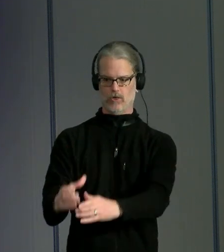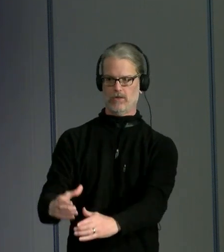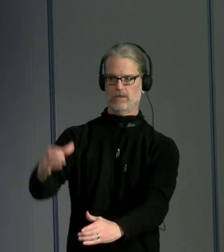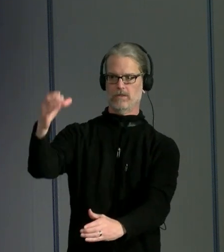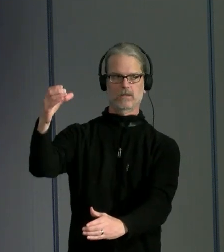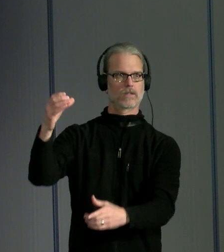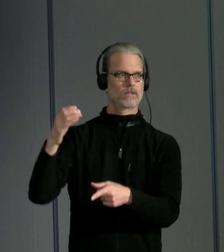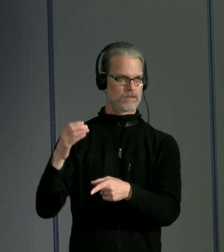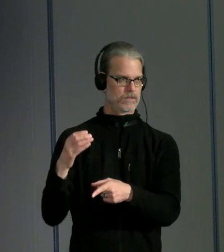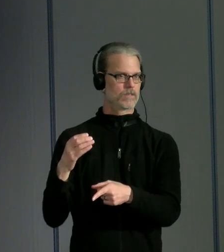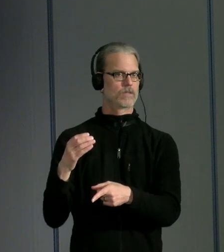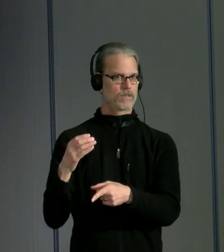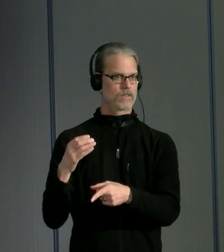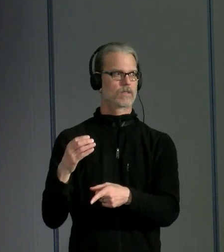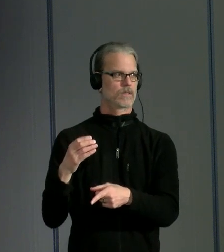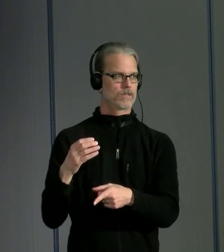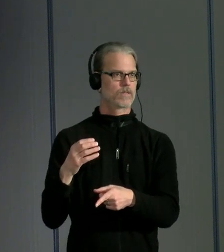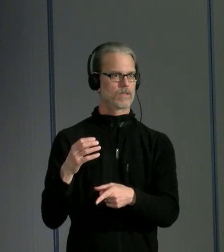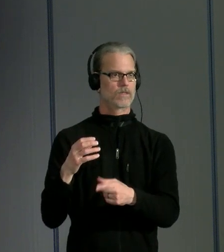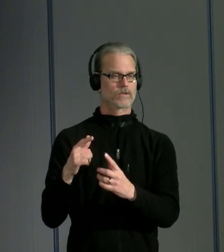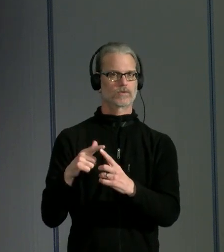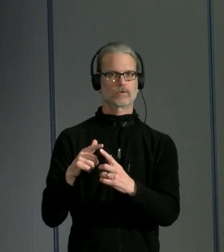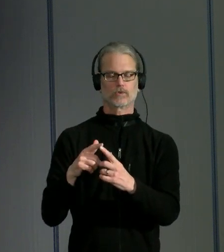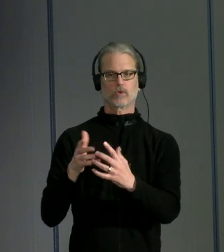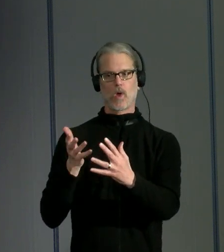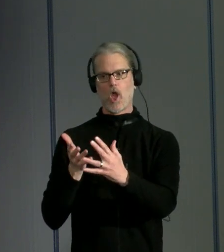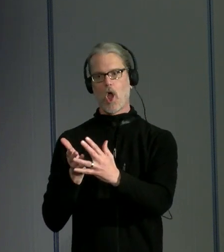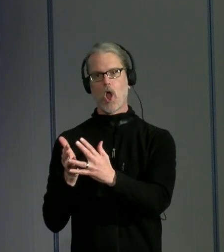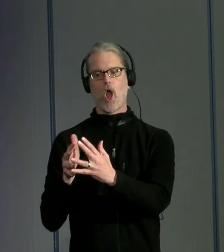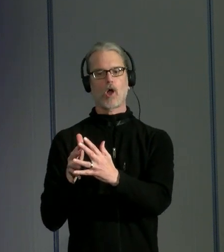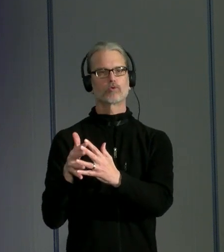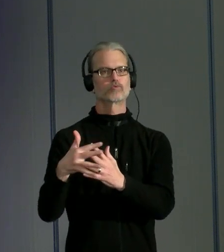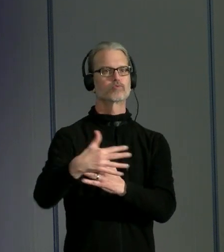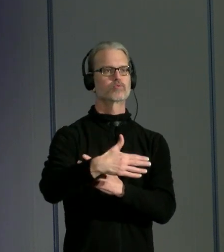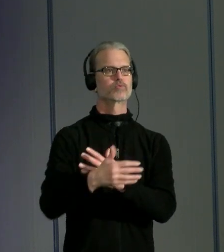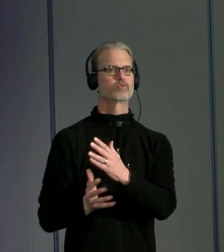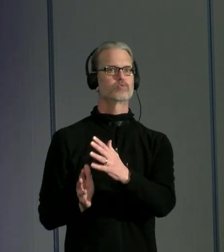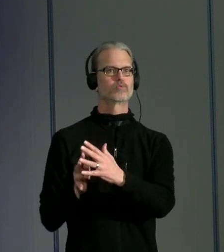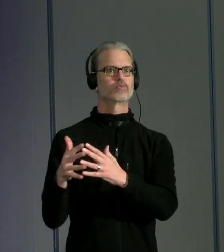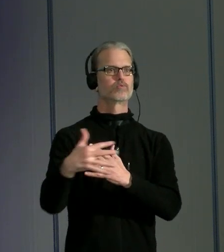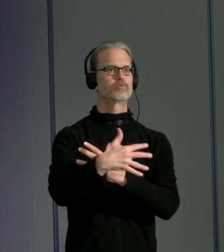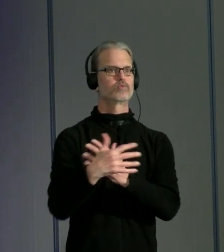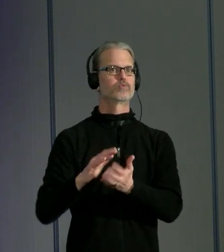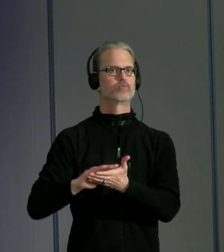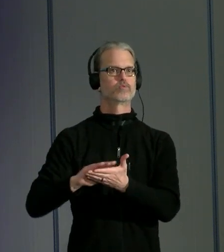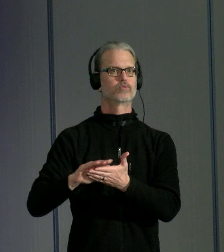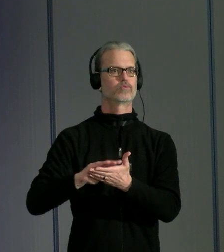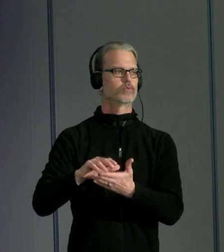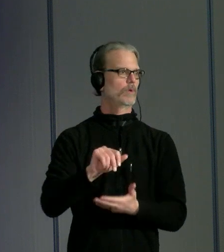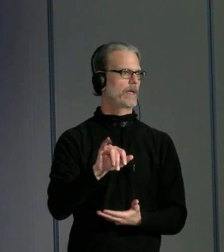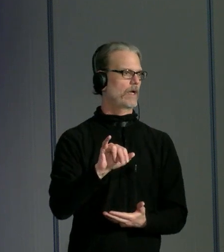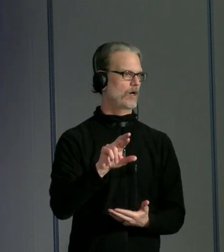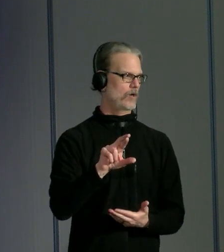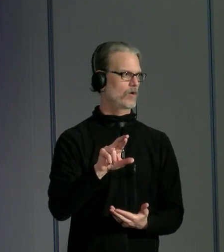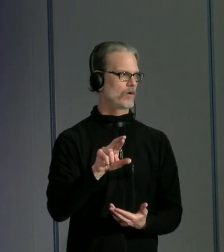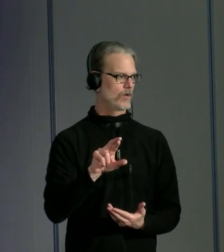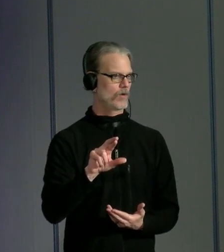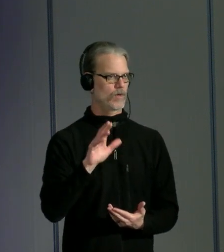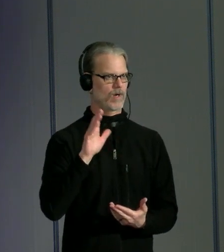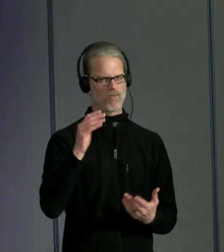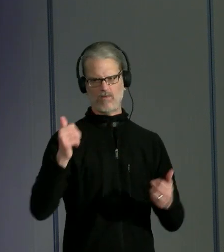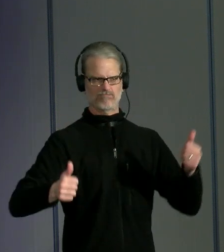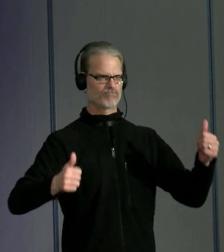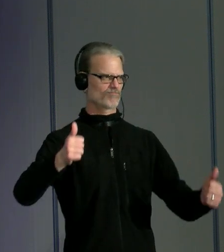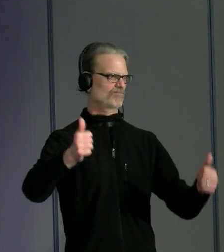person might encounter in the training rooms, and have that on and going at events that they were planning to attend or sessions that they